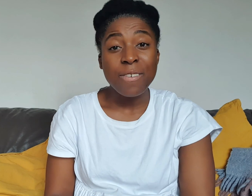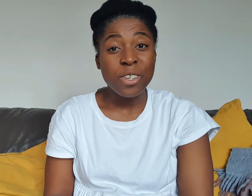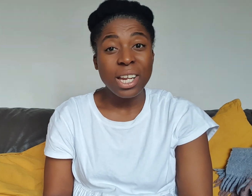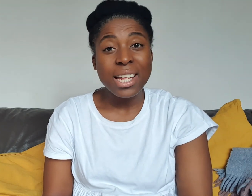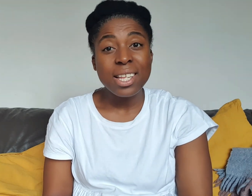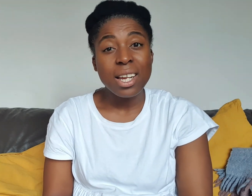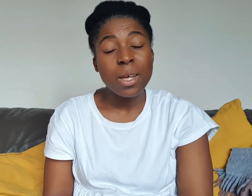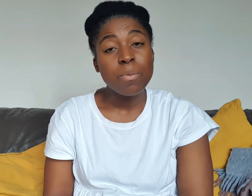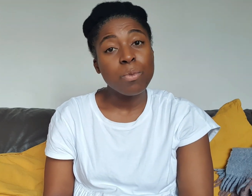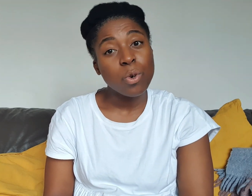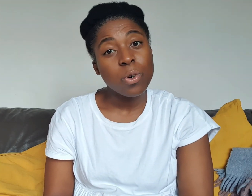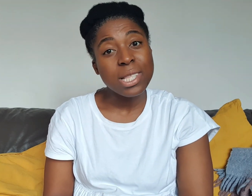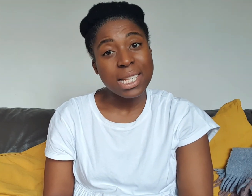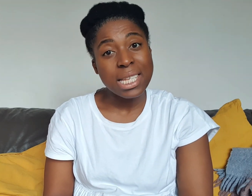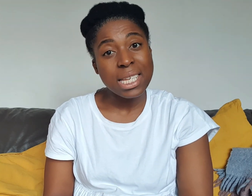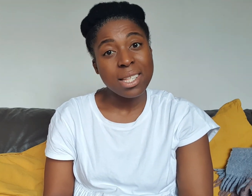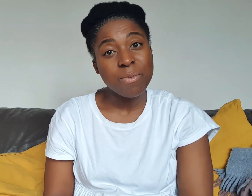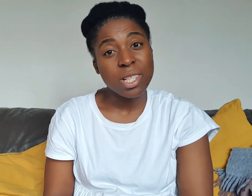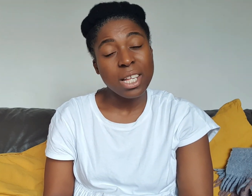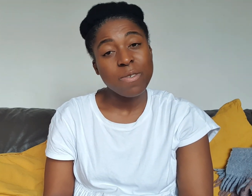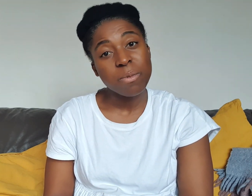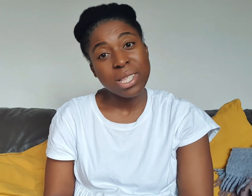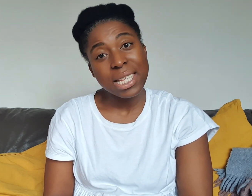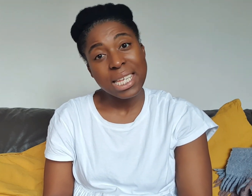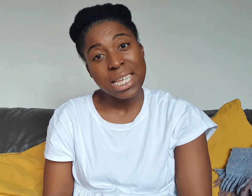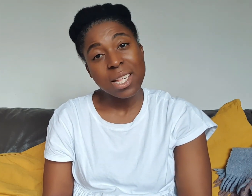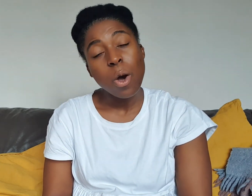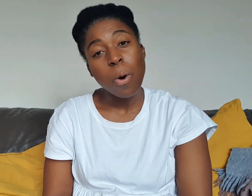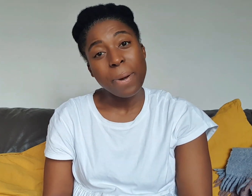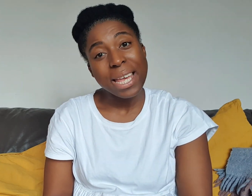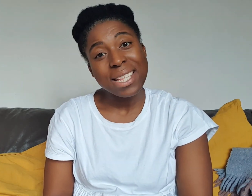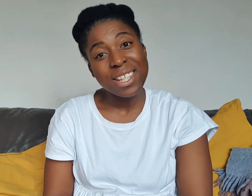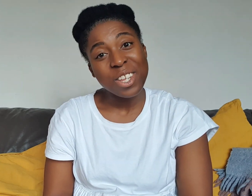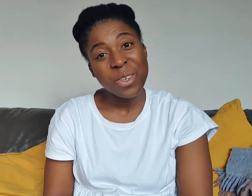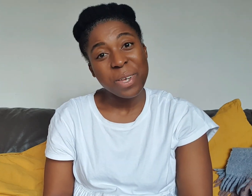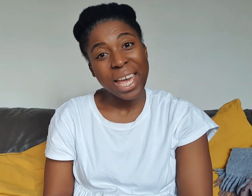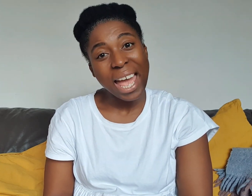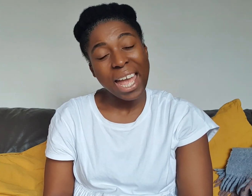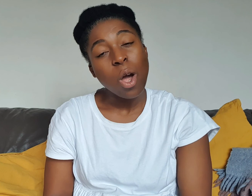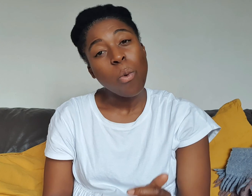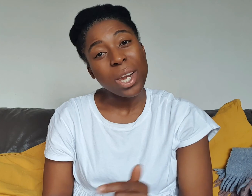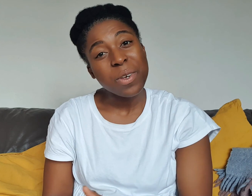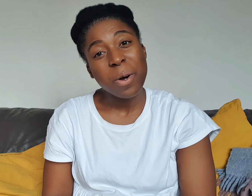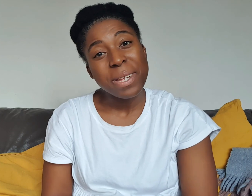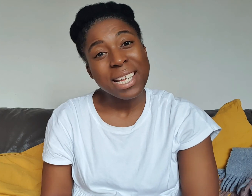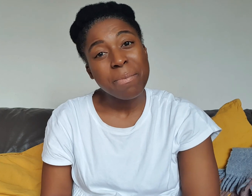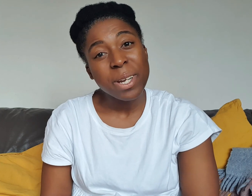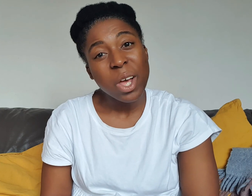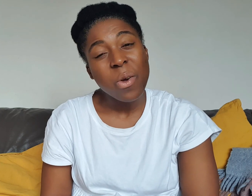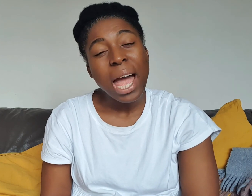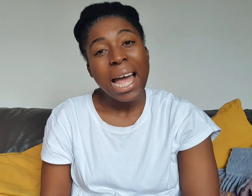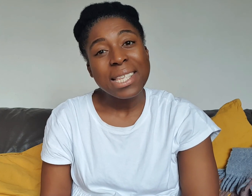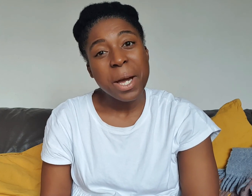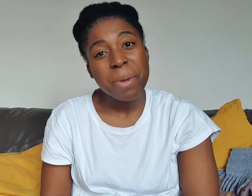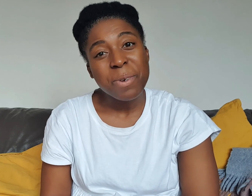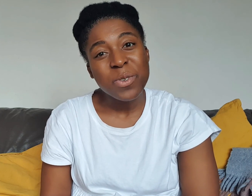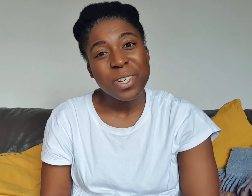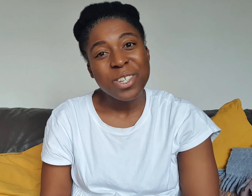you'd like to learn more cities, more signs for more cities or places in the UK, why don't you comment down below and tell me which ones you'd